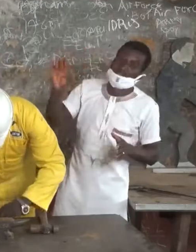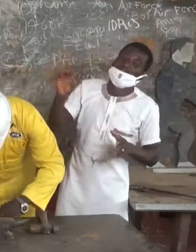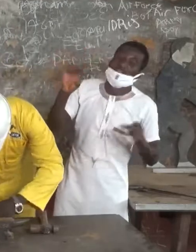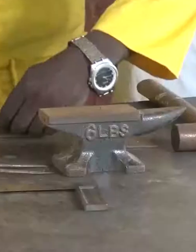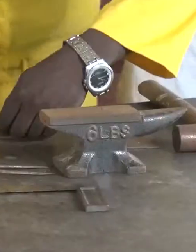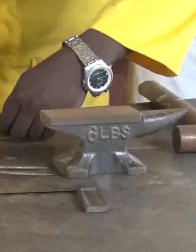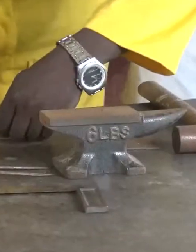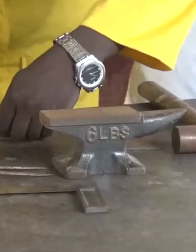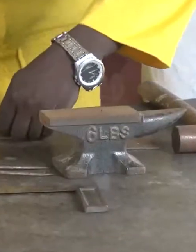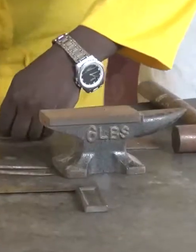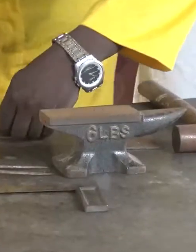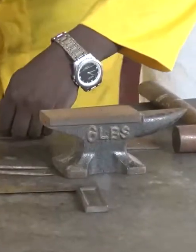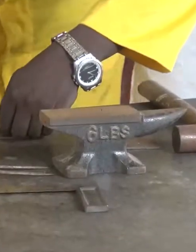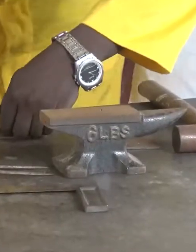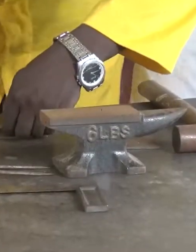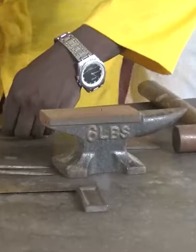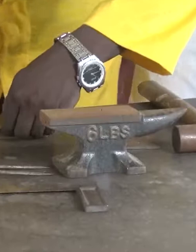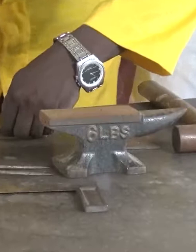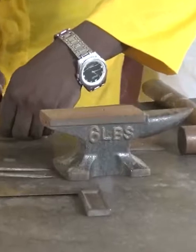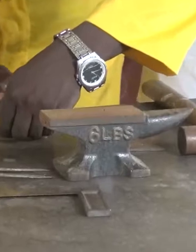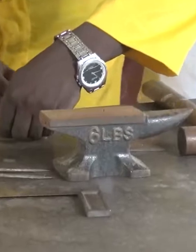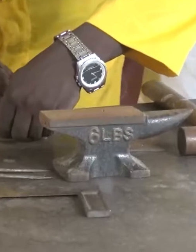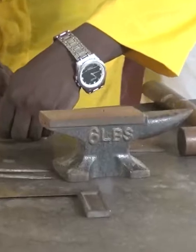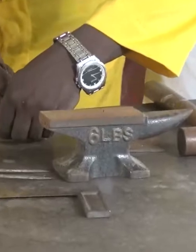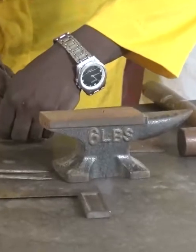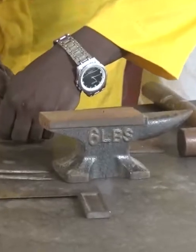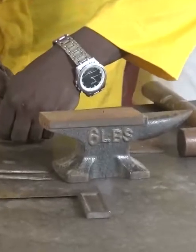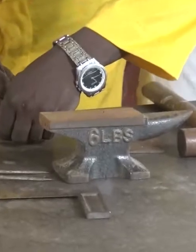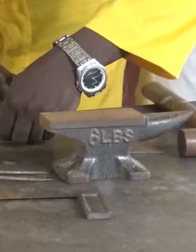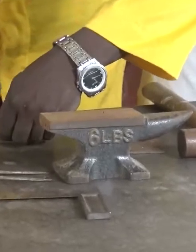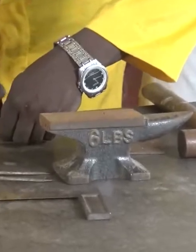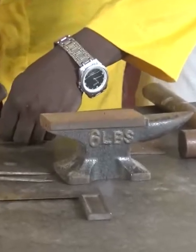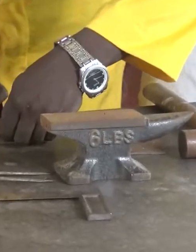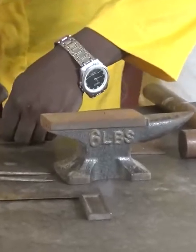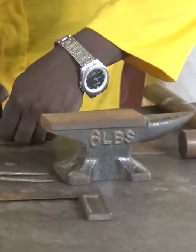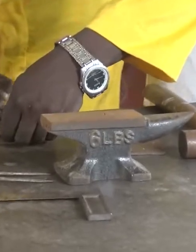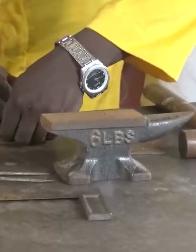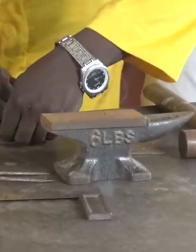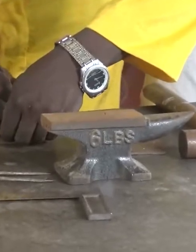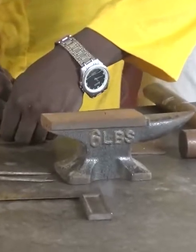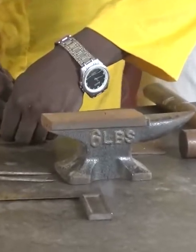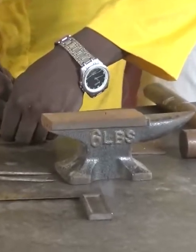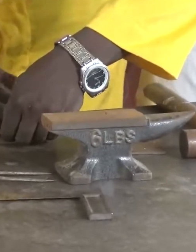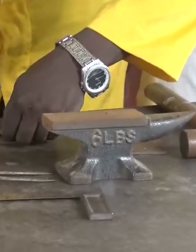fitting. Now, this is what I'm going to do now. I have marked 20 at the